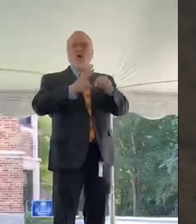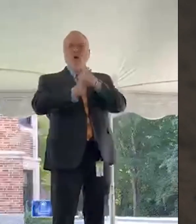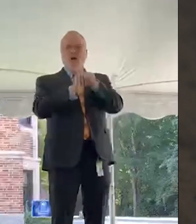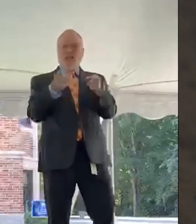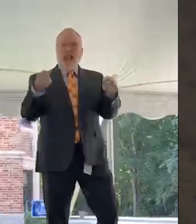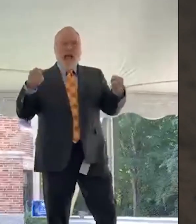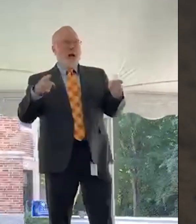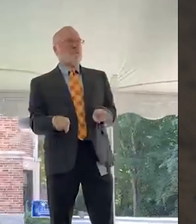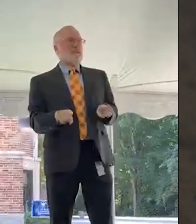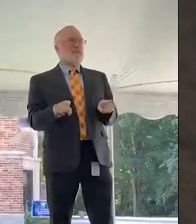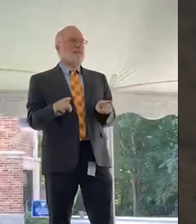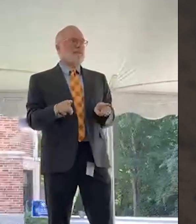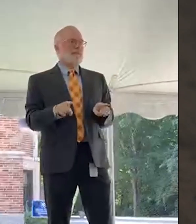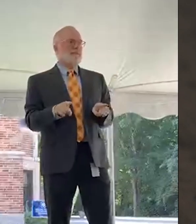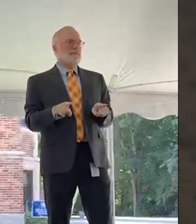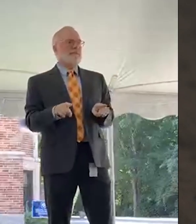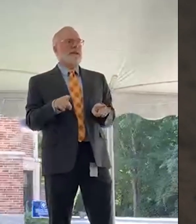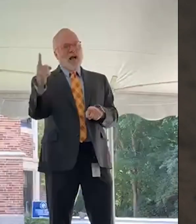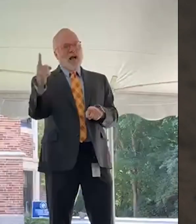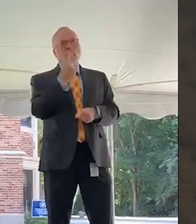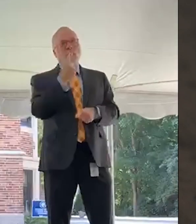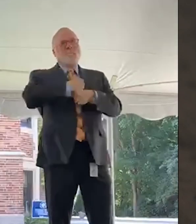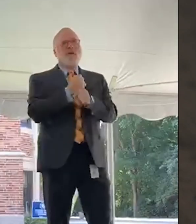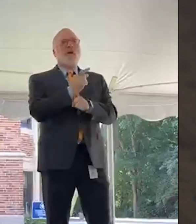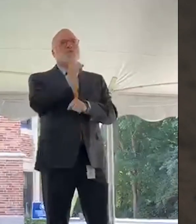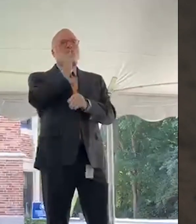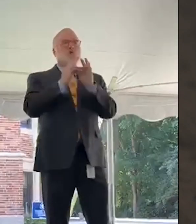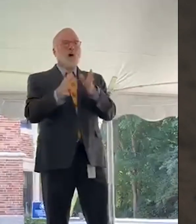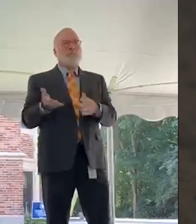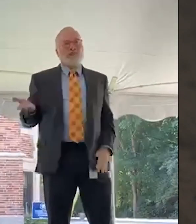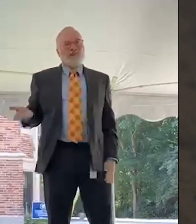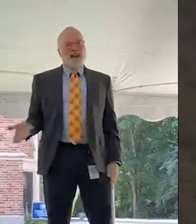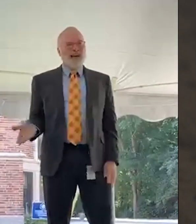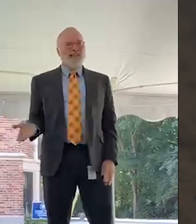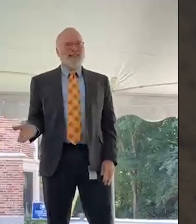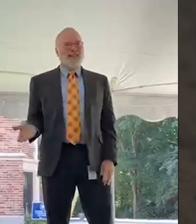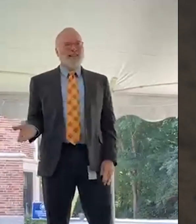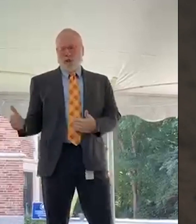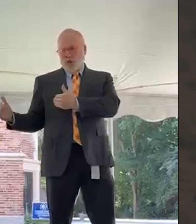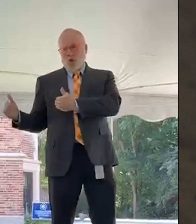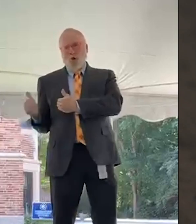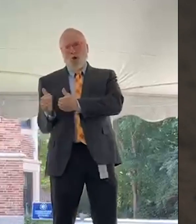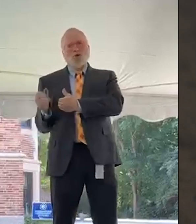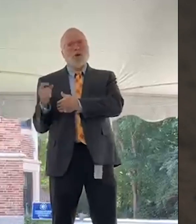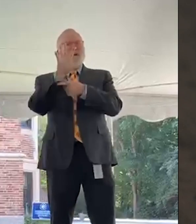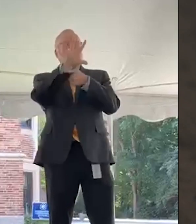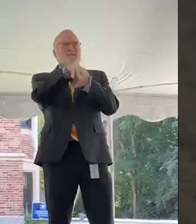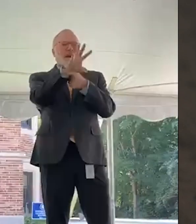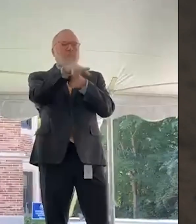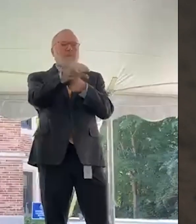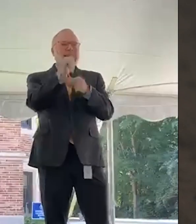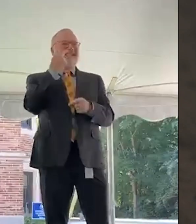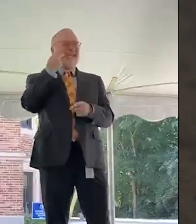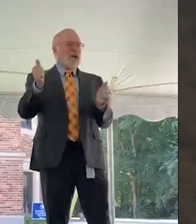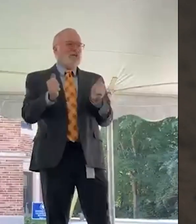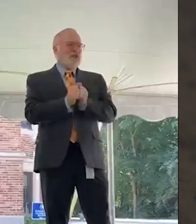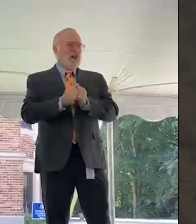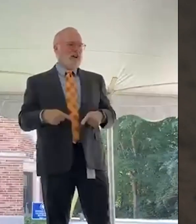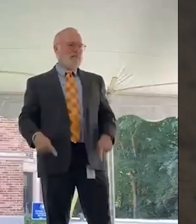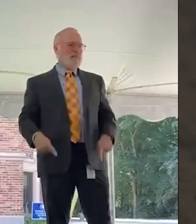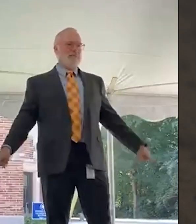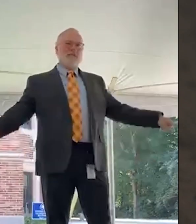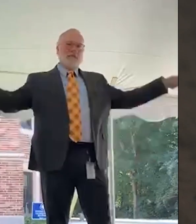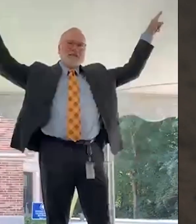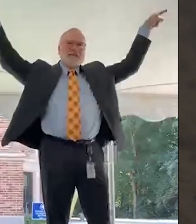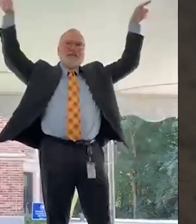been phenomenal. When the COVID-19 pandemic happened, he immediately made sure that an